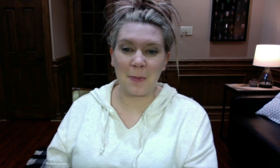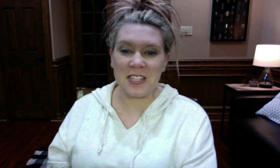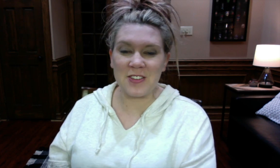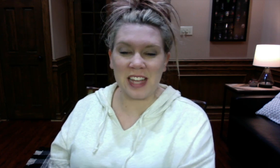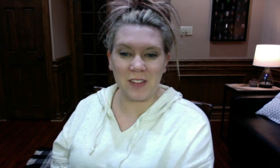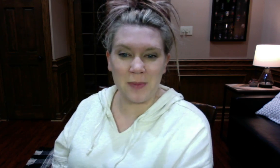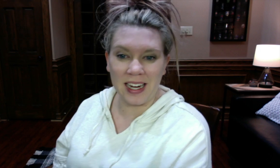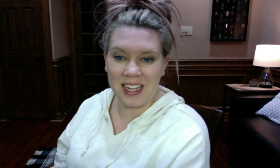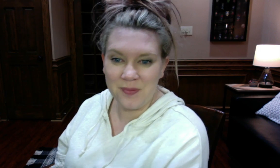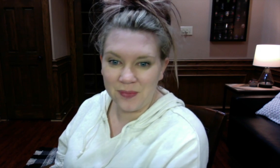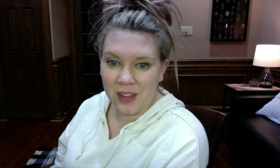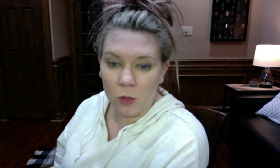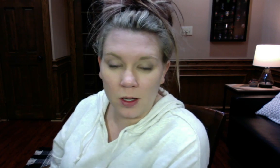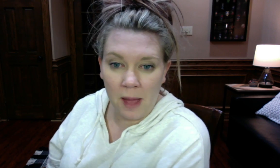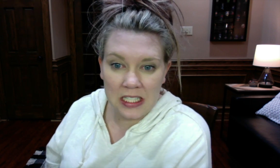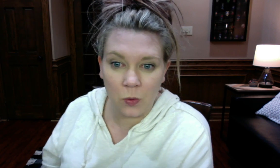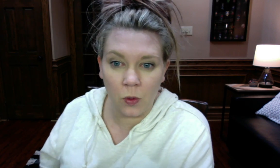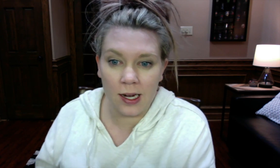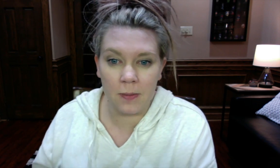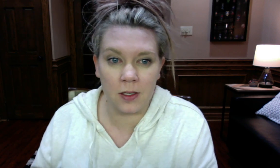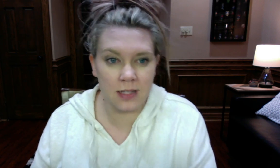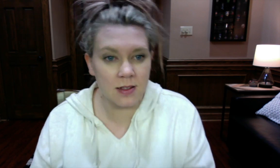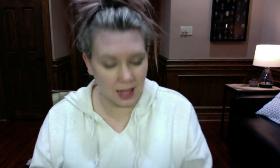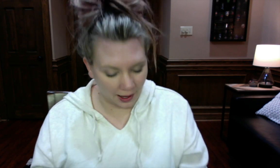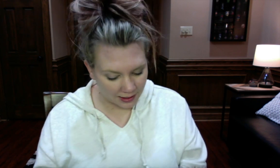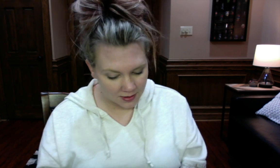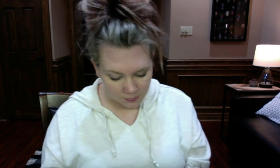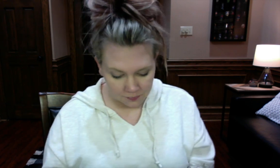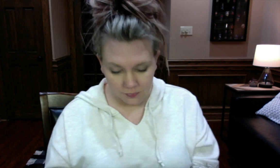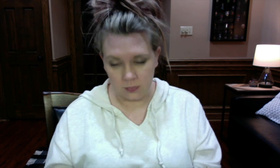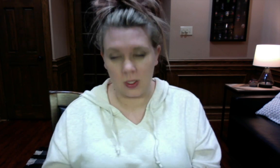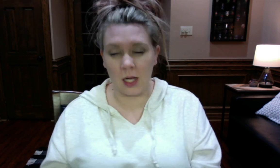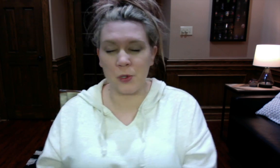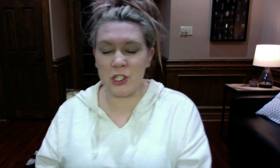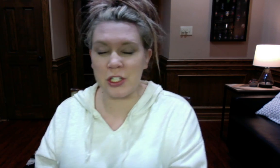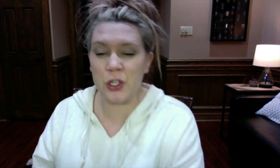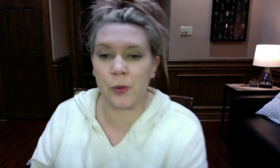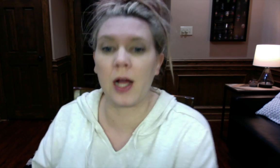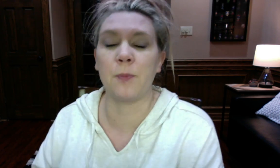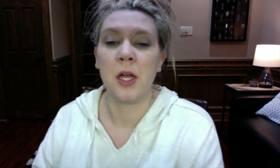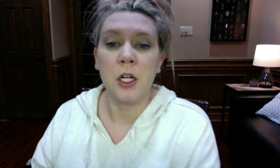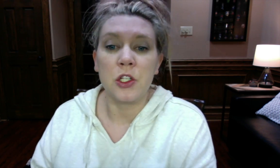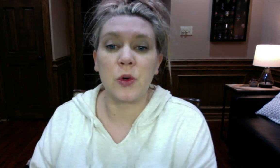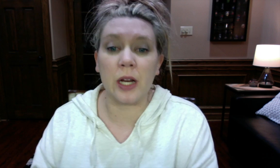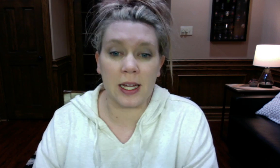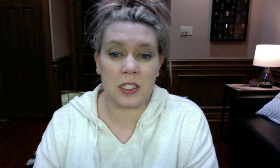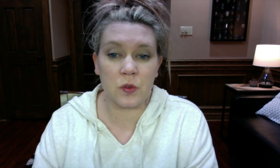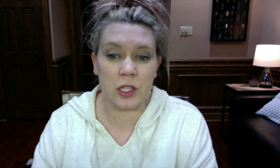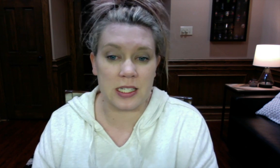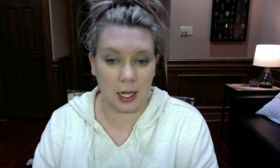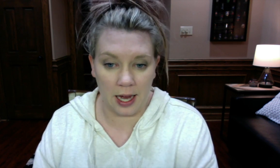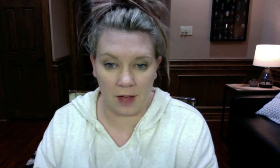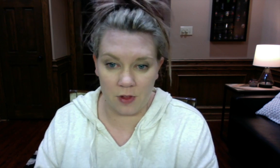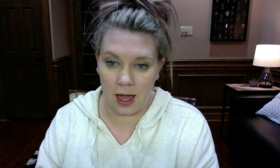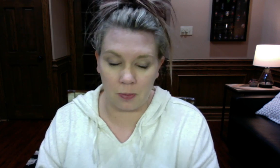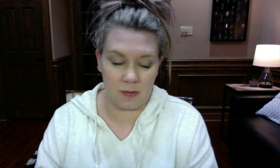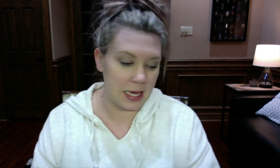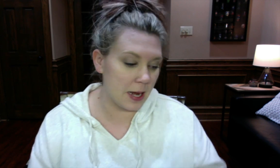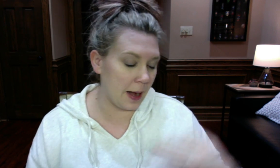Happy Tuesday, everybody. Welcome back to One in a Million Signs. Appreciate you joining us for the second half of the alphabet, and